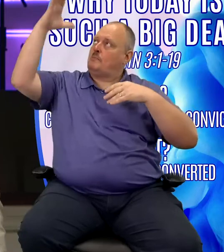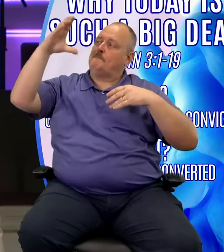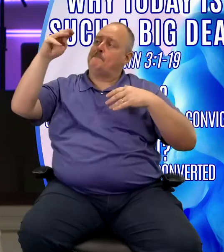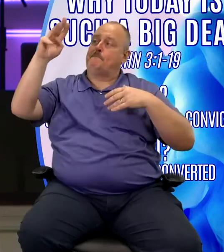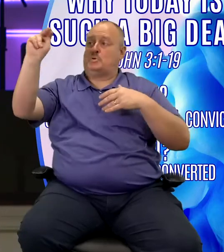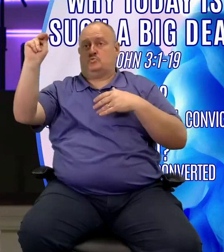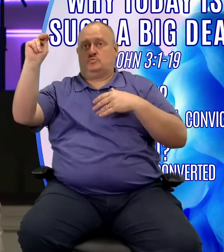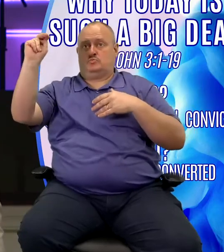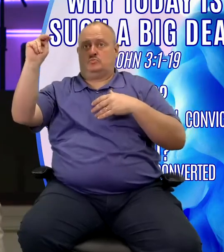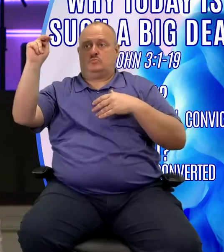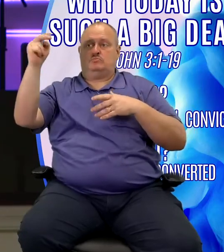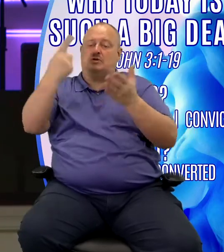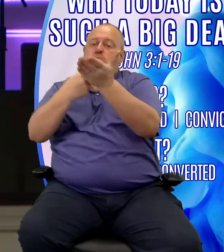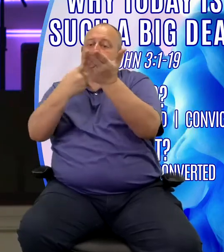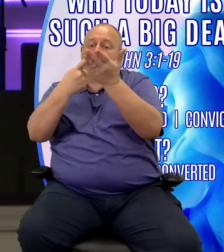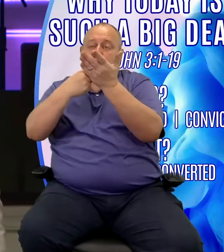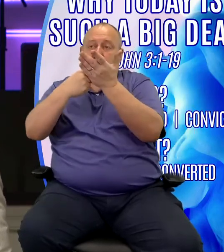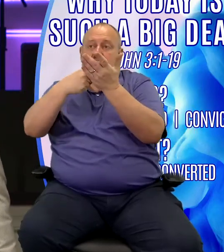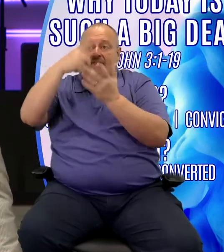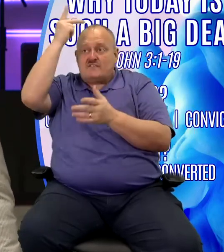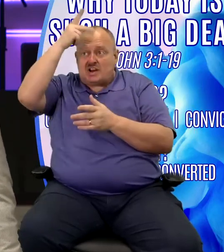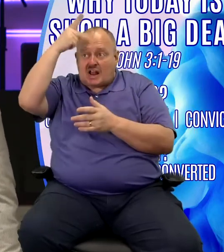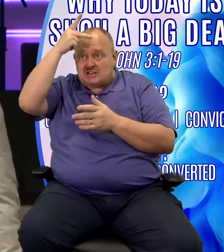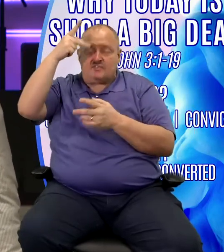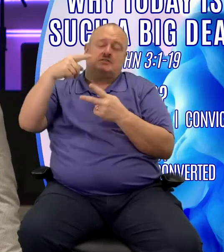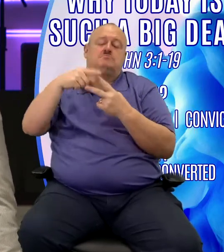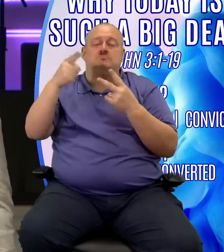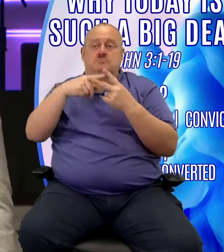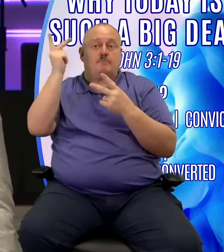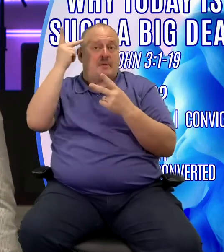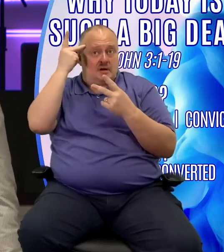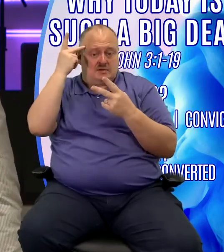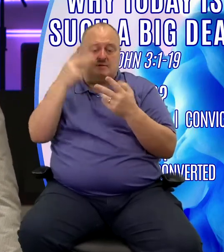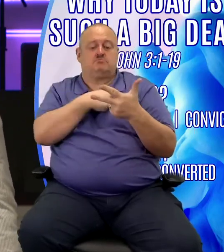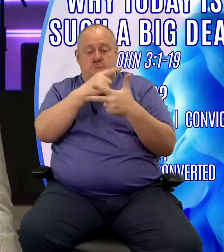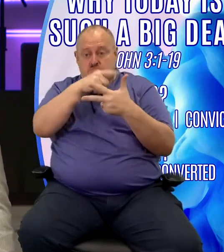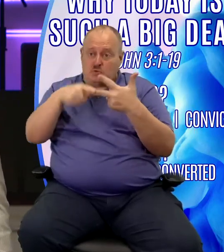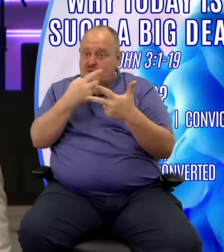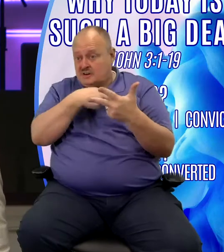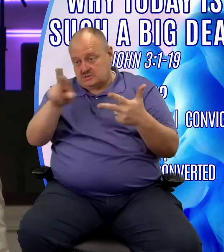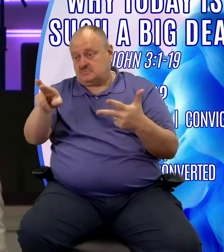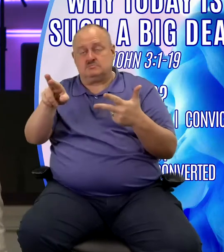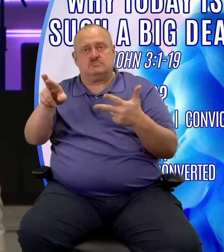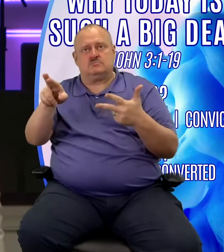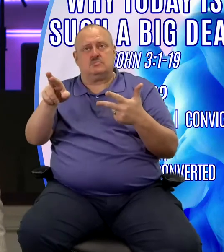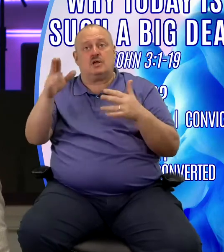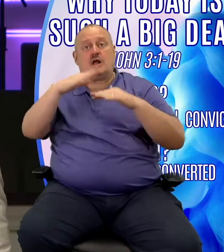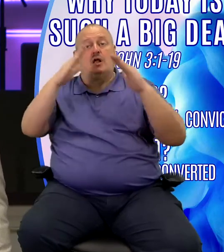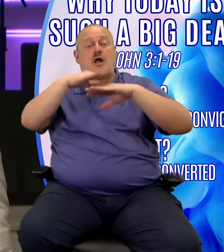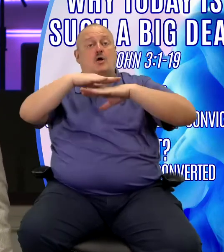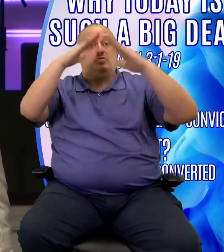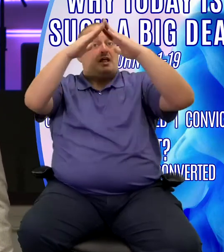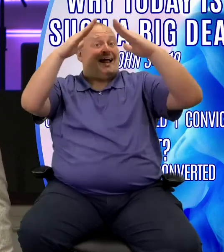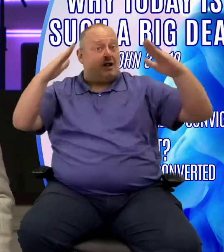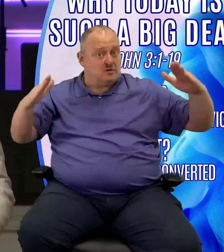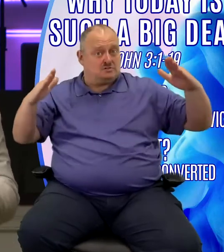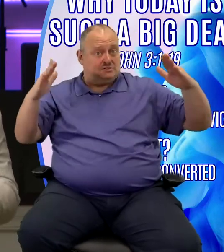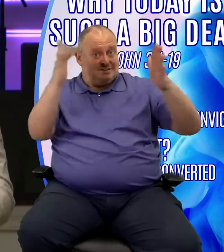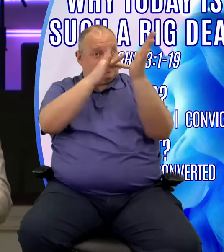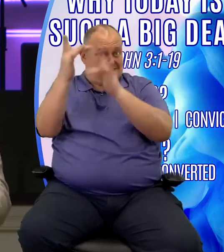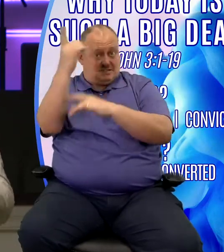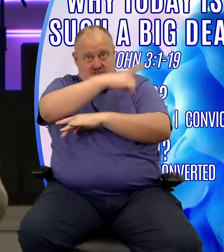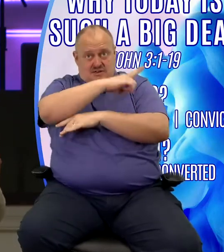discuss philosophy, politics, and yes, you guessed it, religion. See, it was on the housetops of Jesus' day